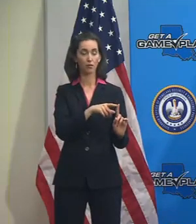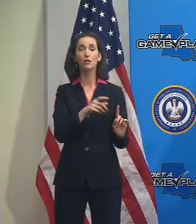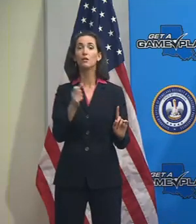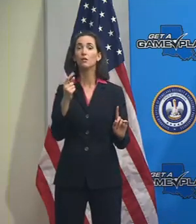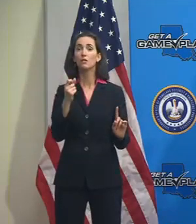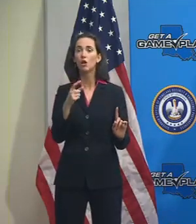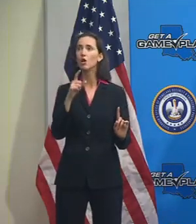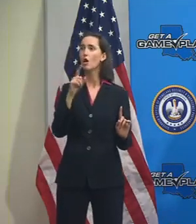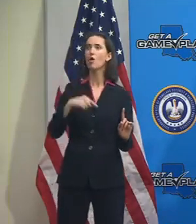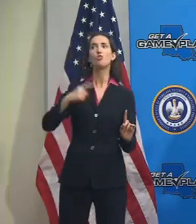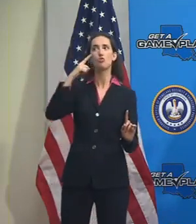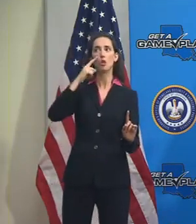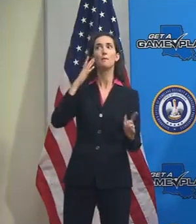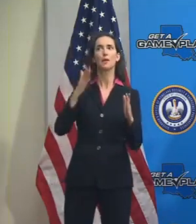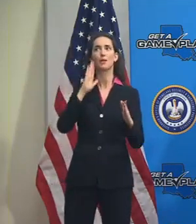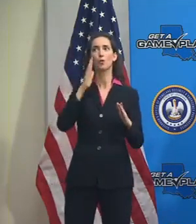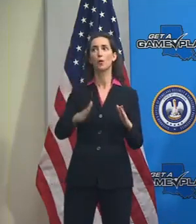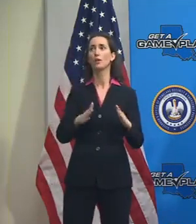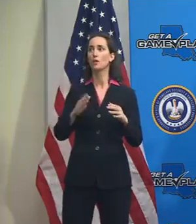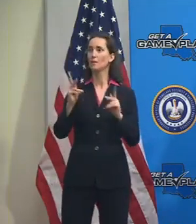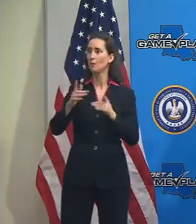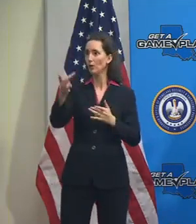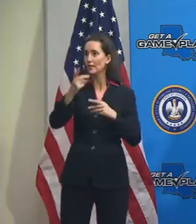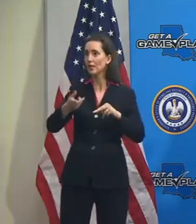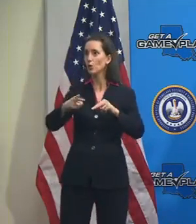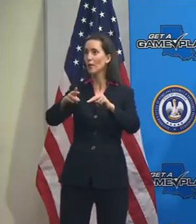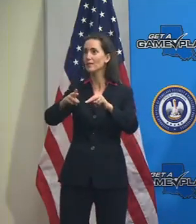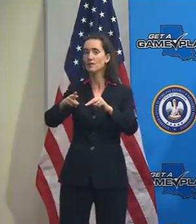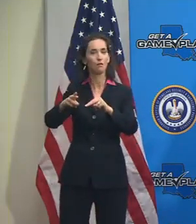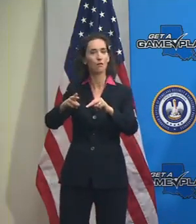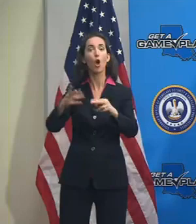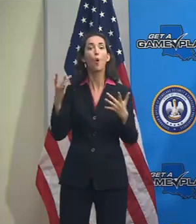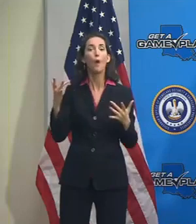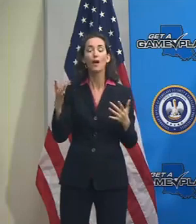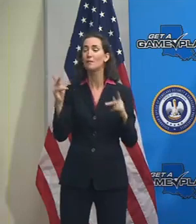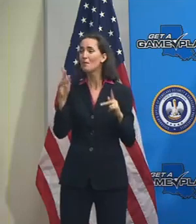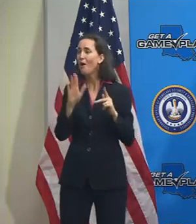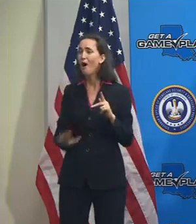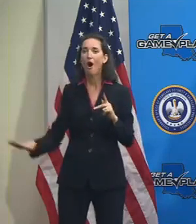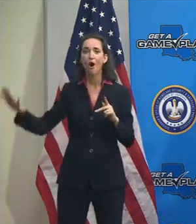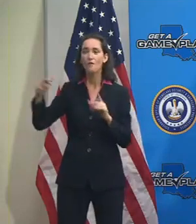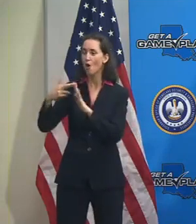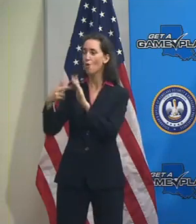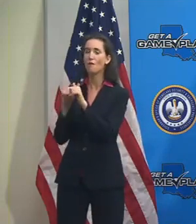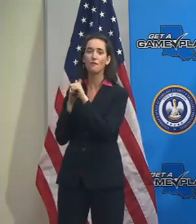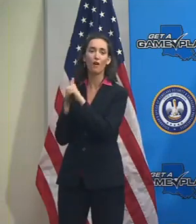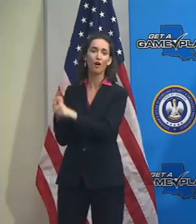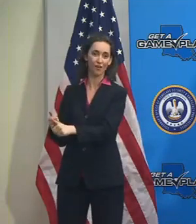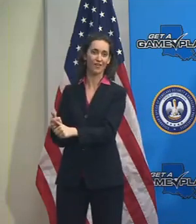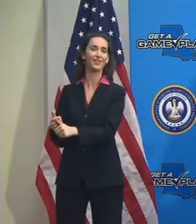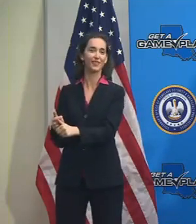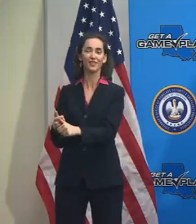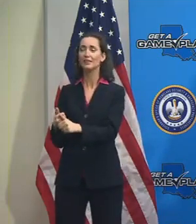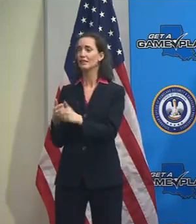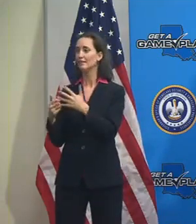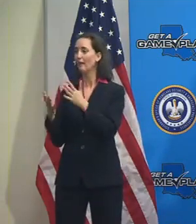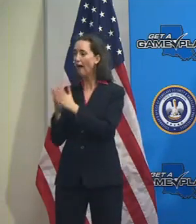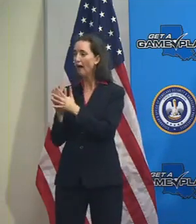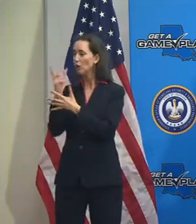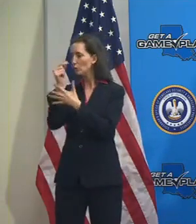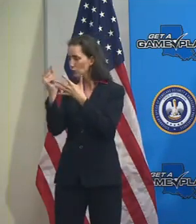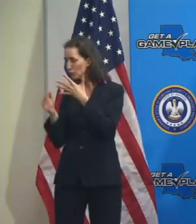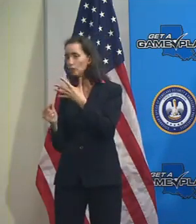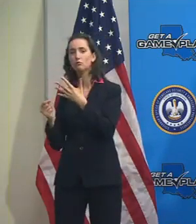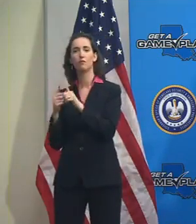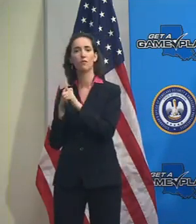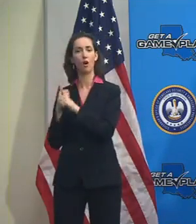didn't happen because of the degree to which people are following the mitigation measures and restrictions that are in place.